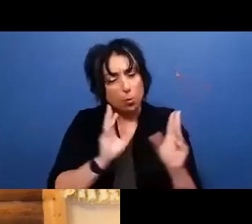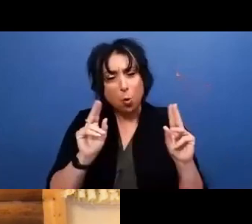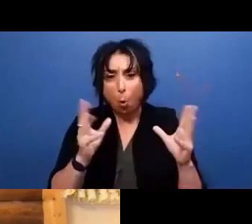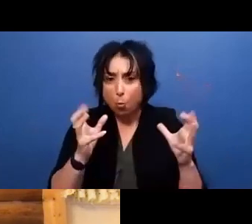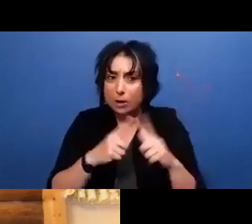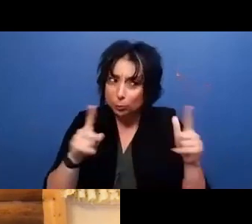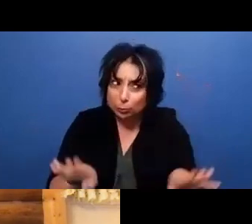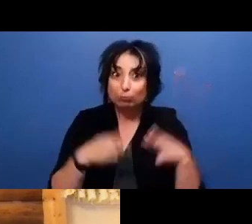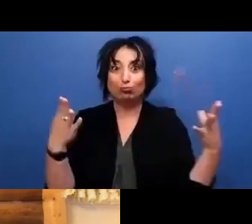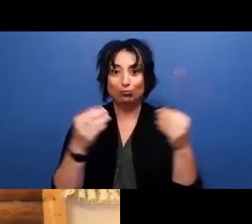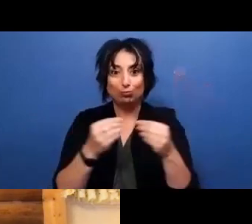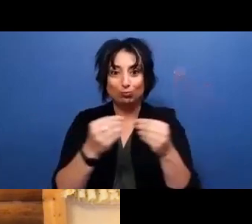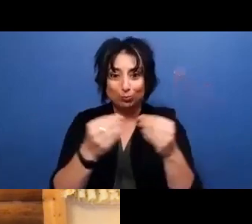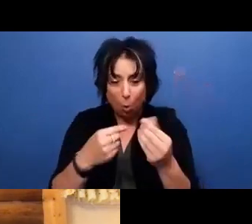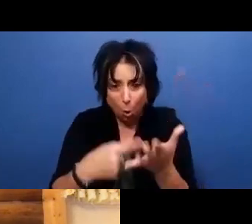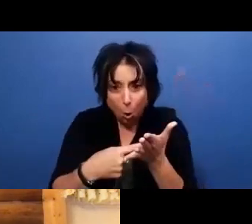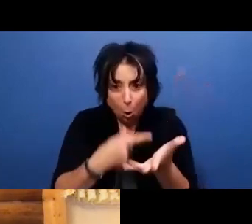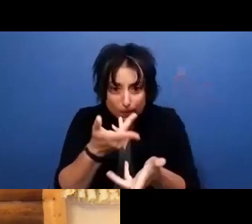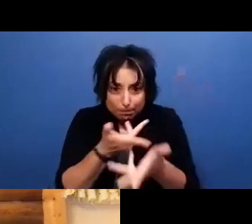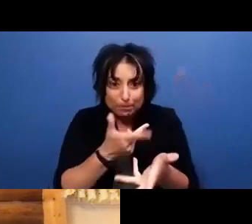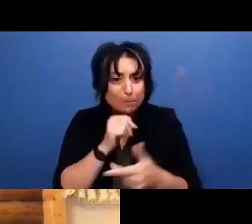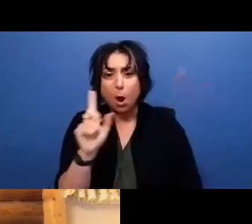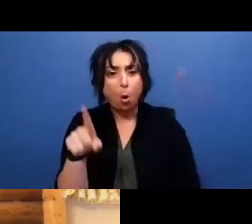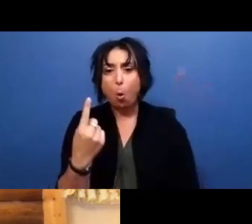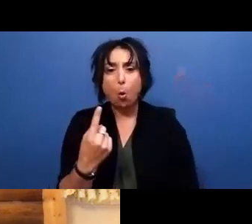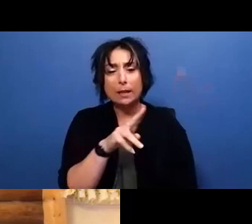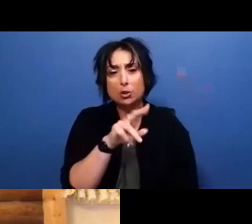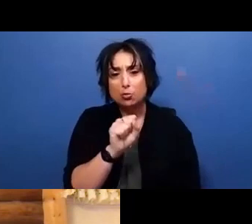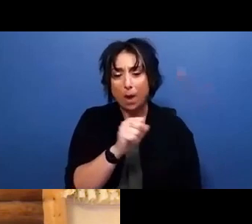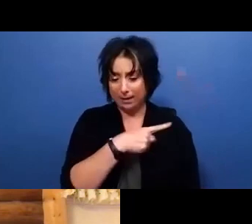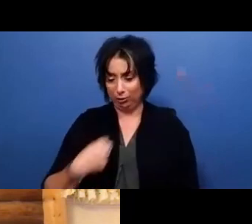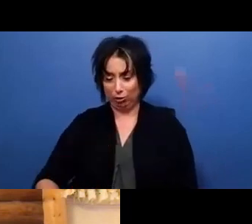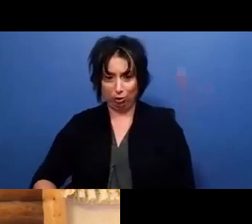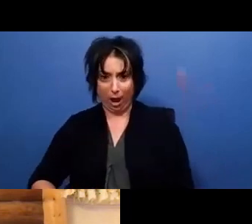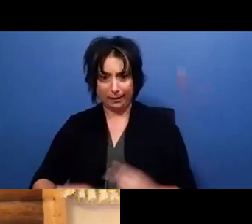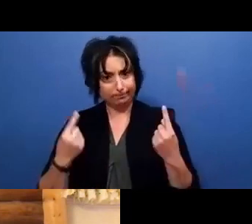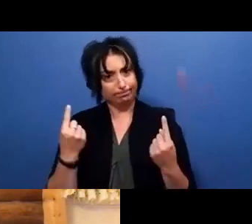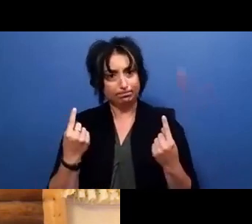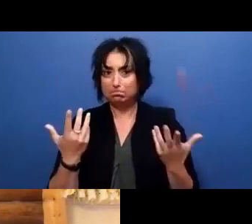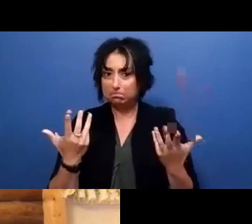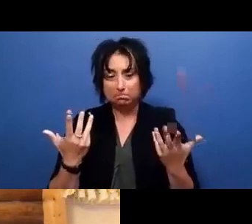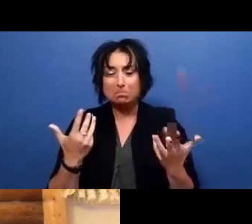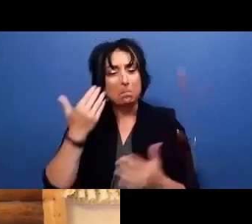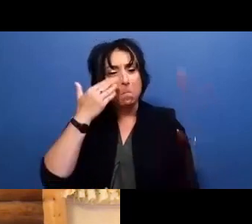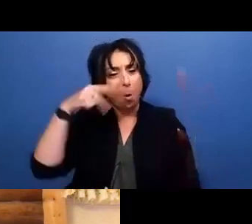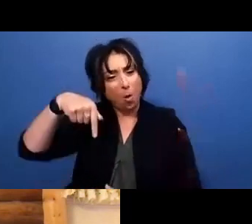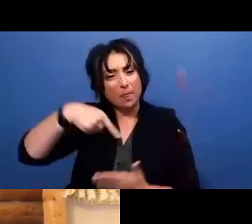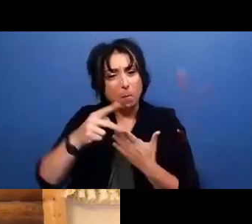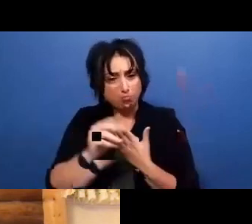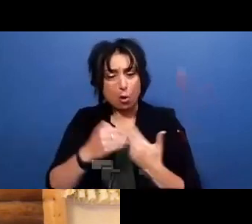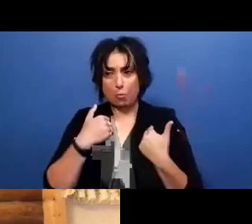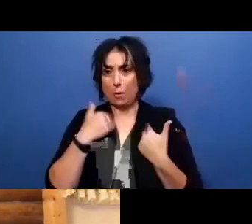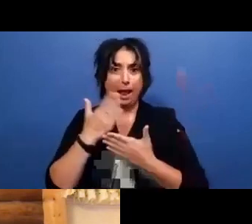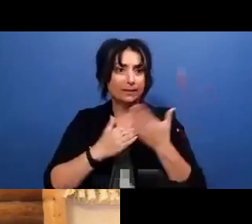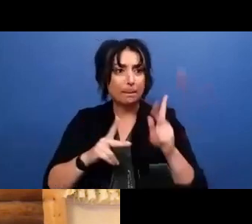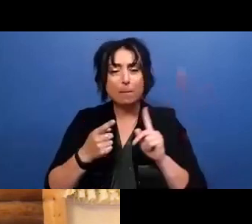opportunities between not just China and the United States, because I know in this program we have colleagues from the